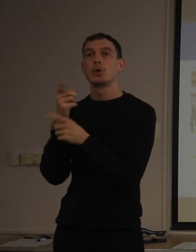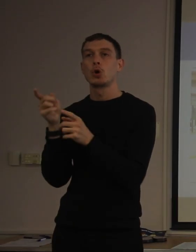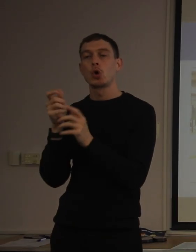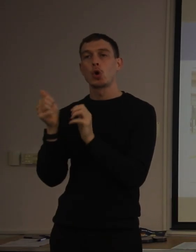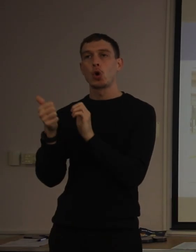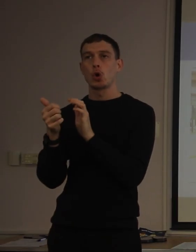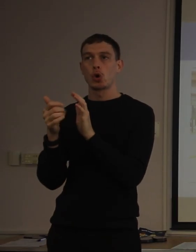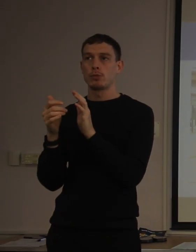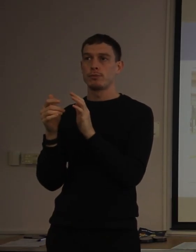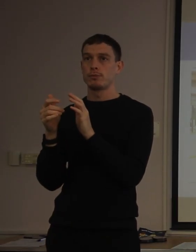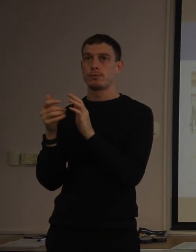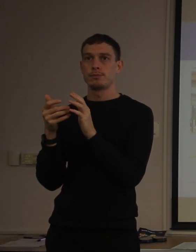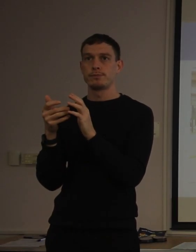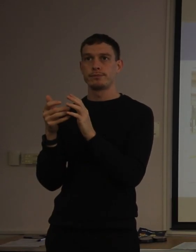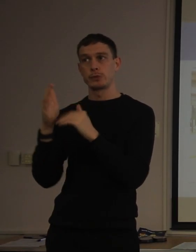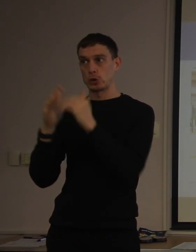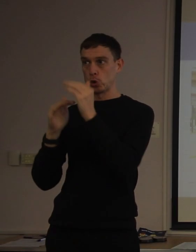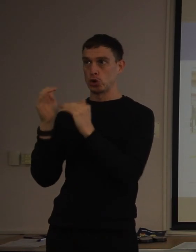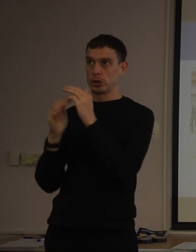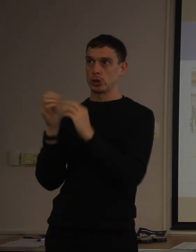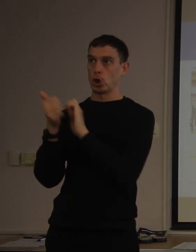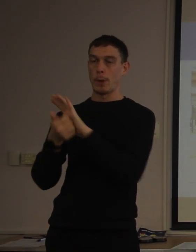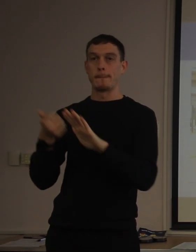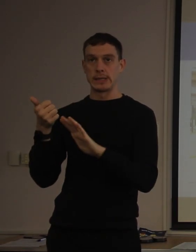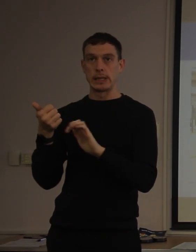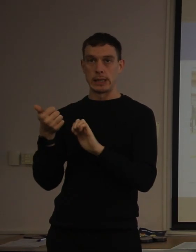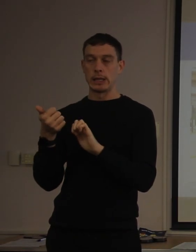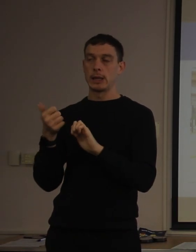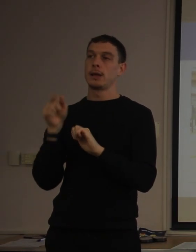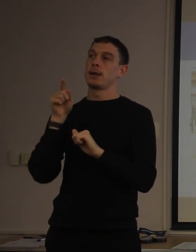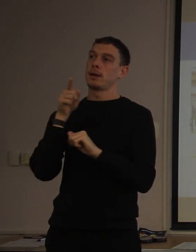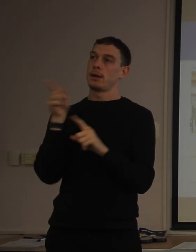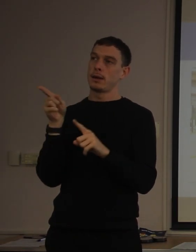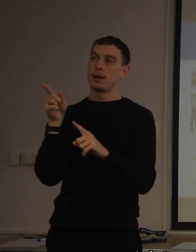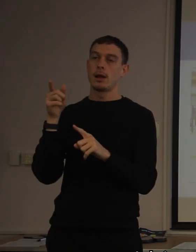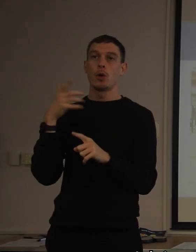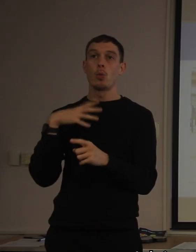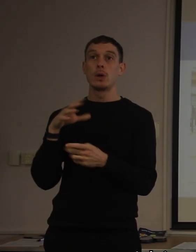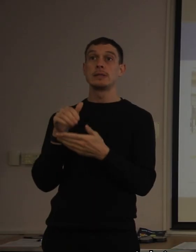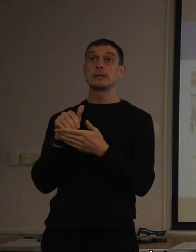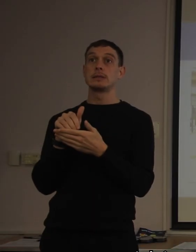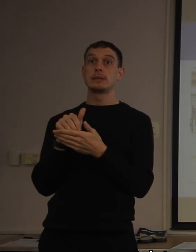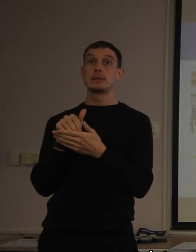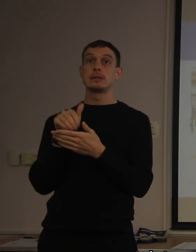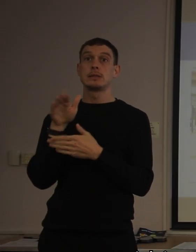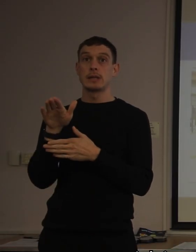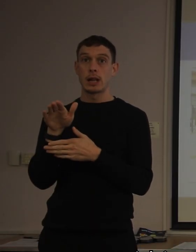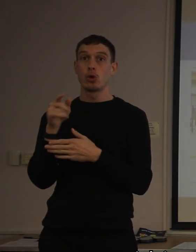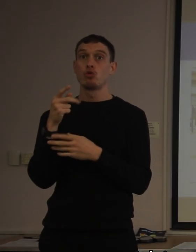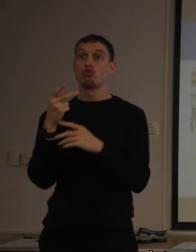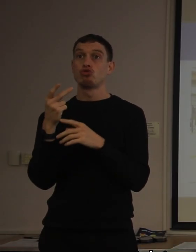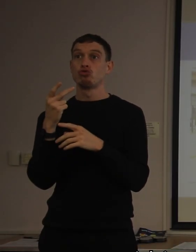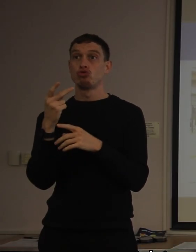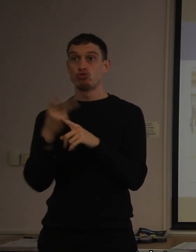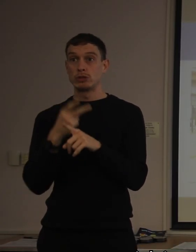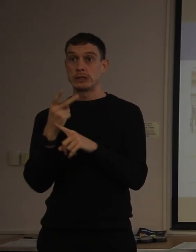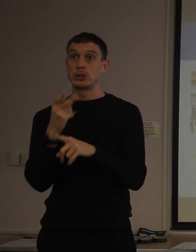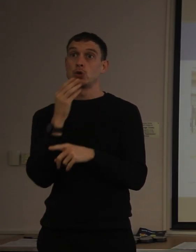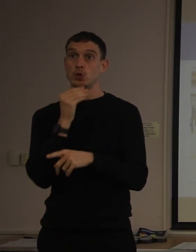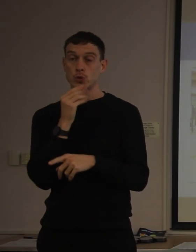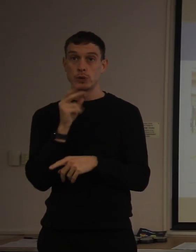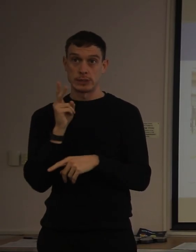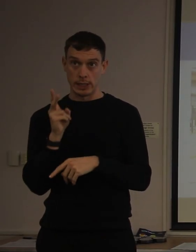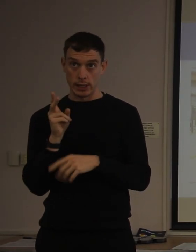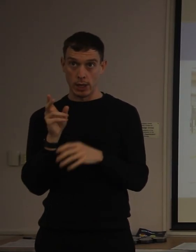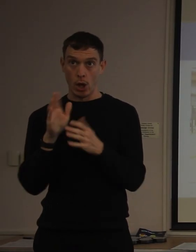to get their surplus materials, sell them within the Reuse Hub. We're just about to